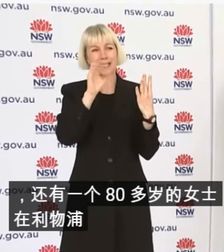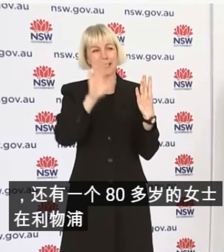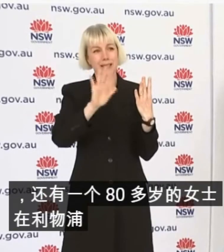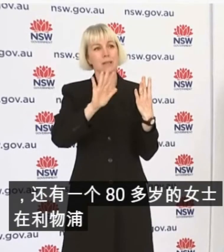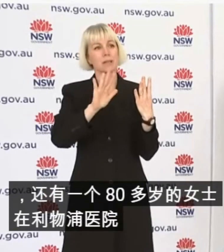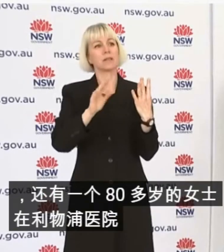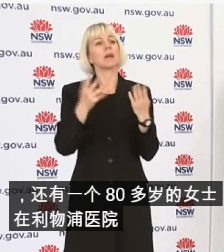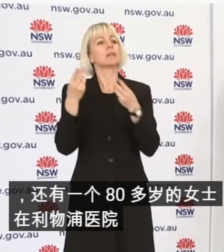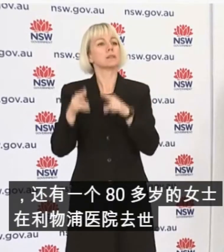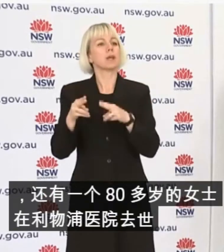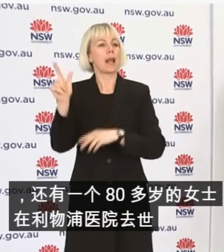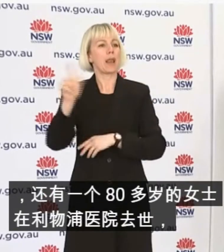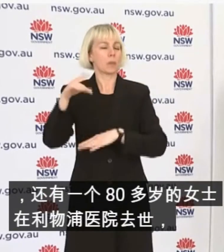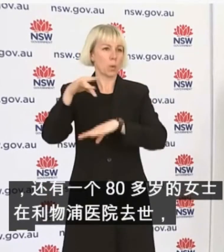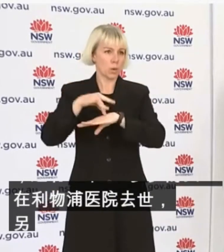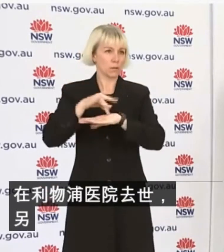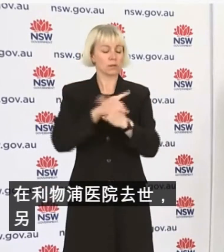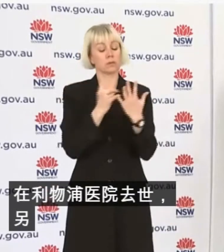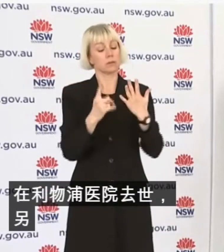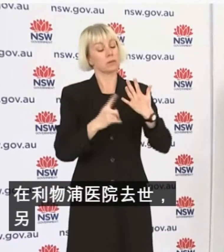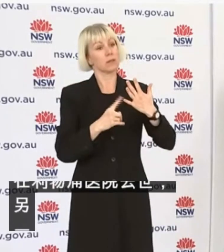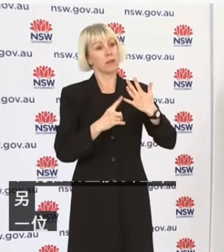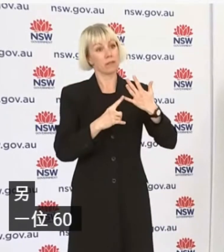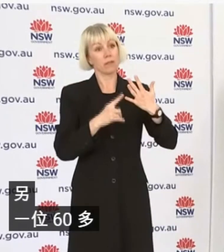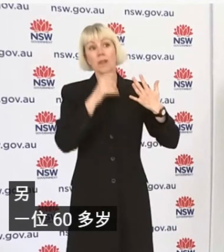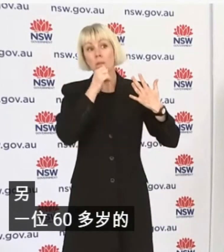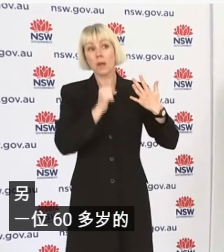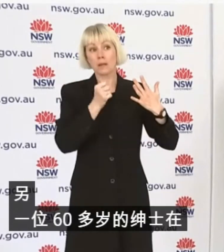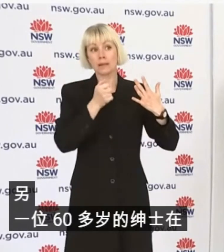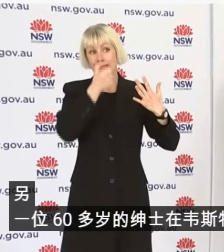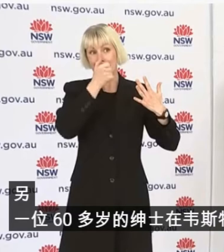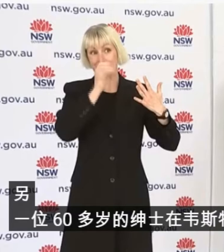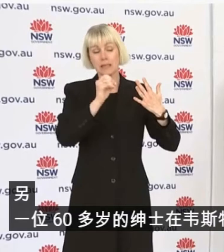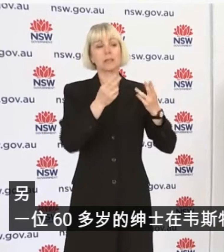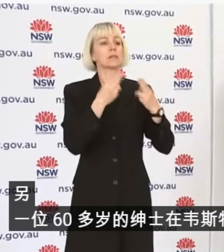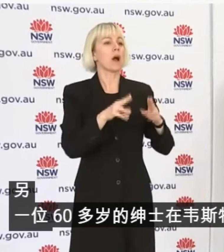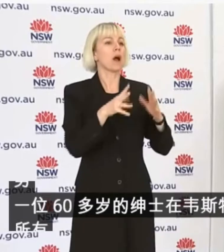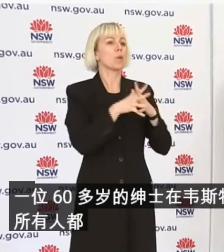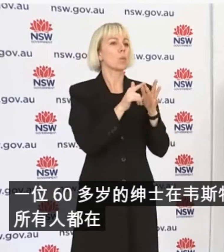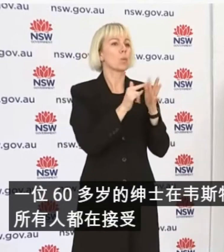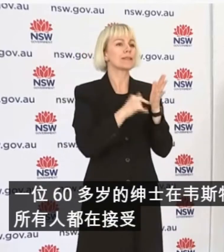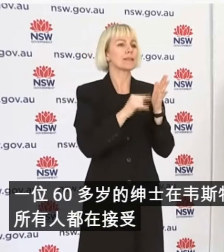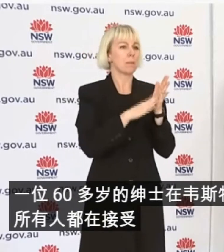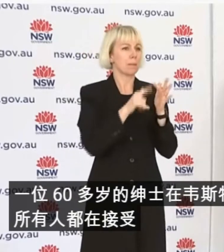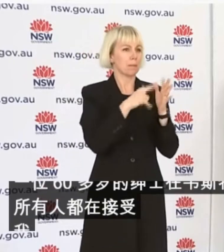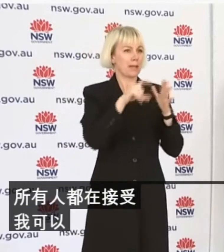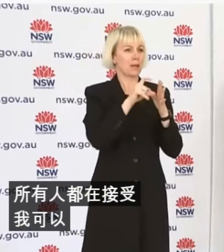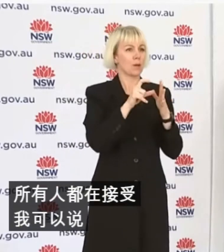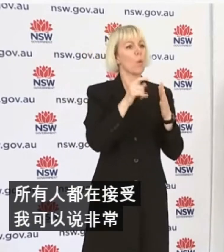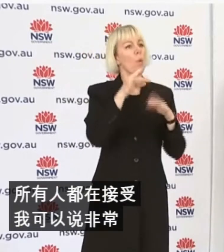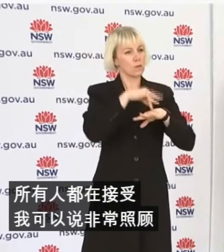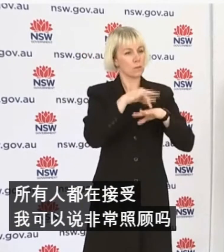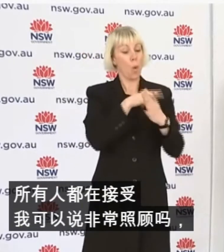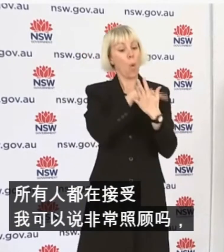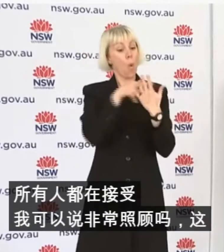died at Liverpool Hospital, and the other gentleman in his 60s died at Westmead Hospital. So all were receiving, can I just